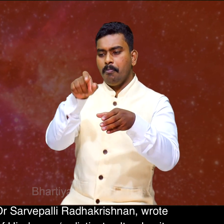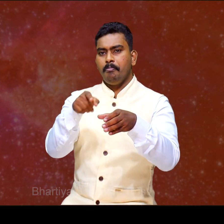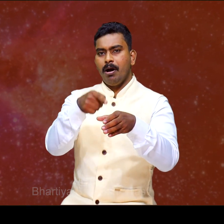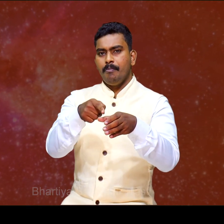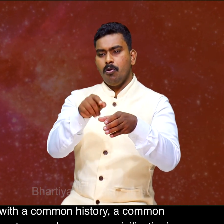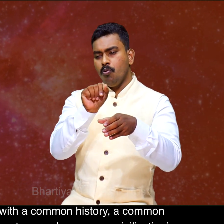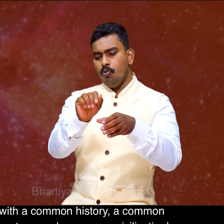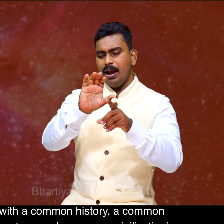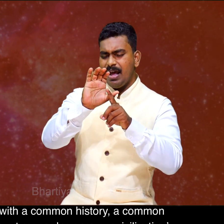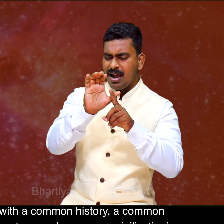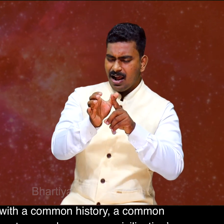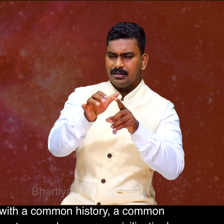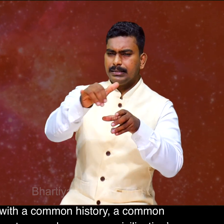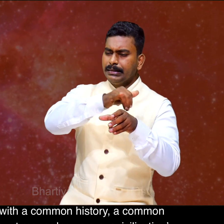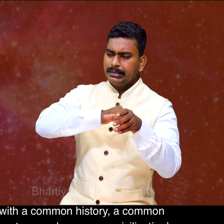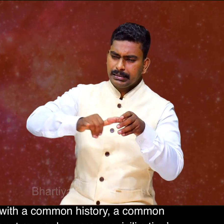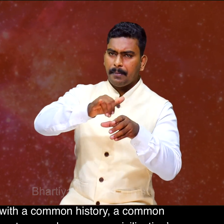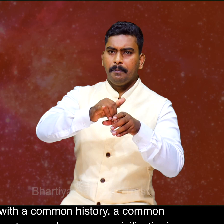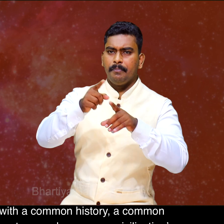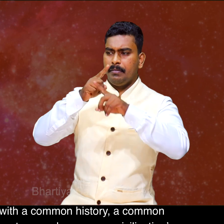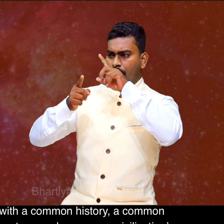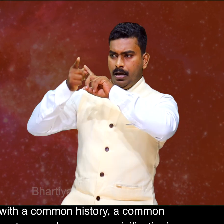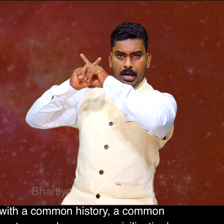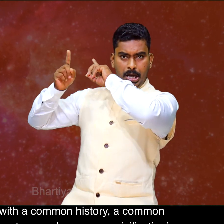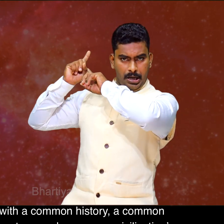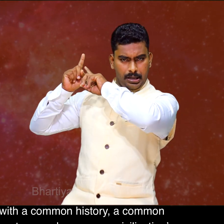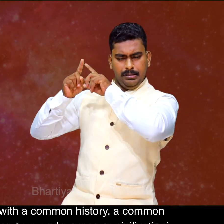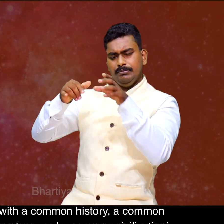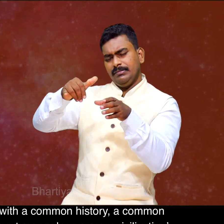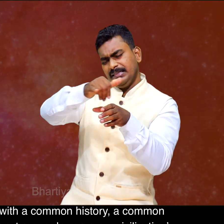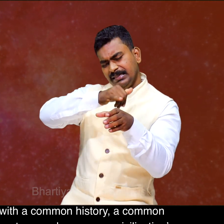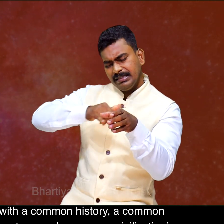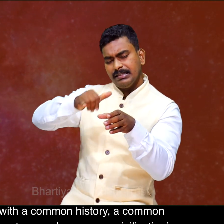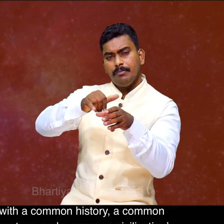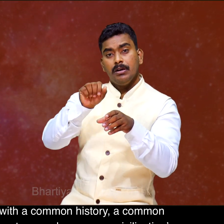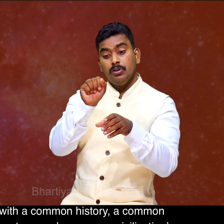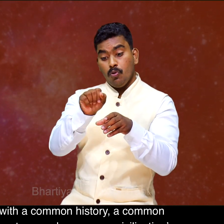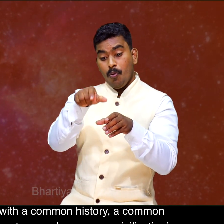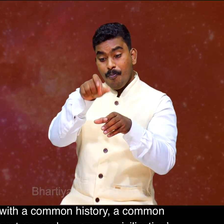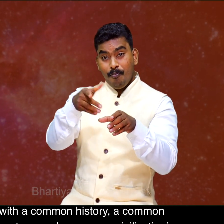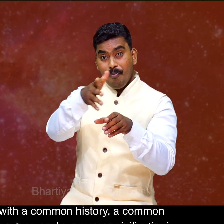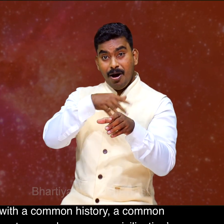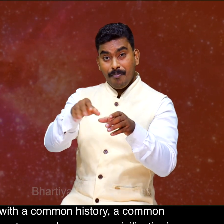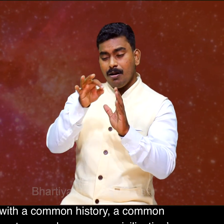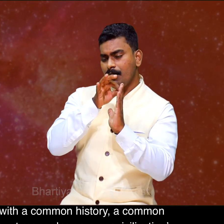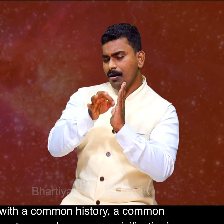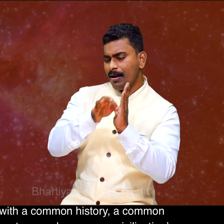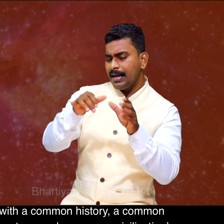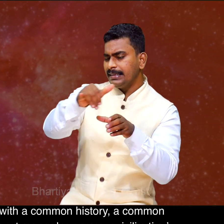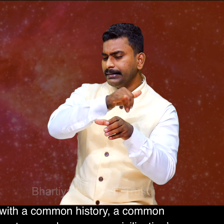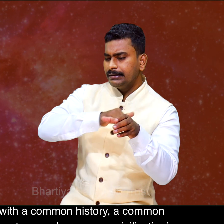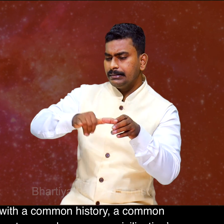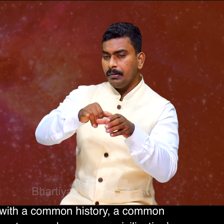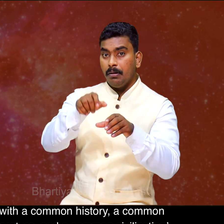unit with a common history, a common literature, and a